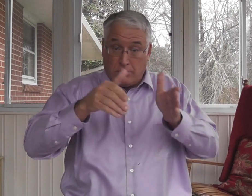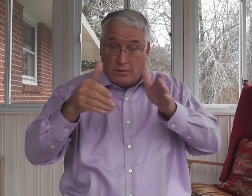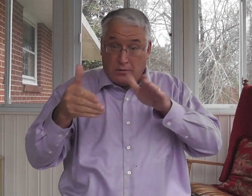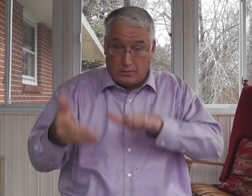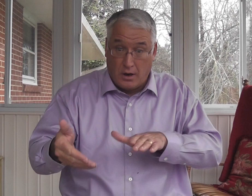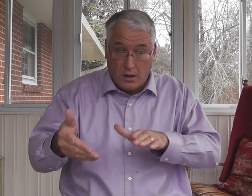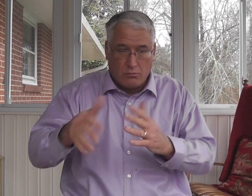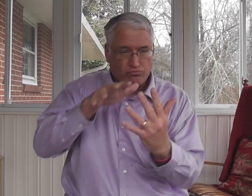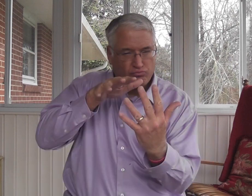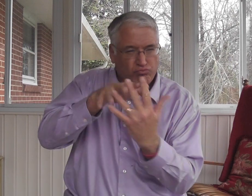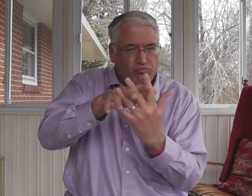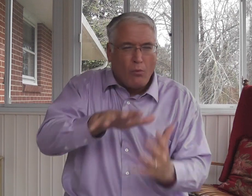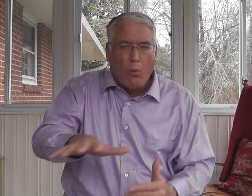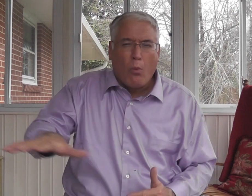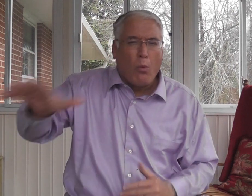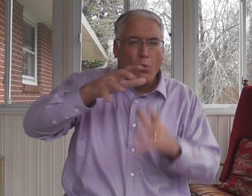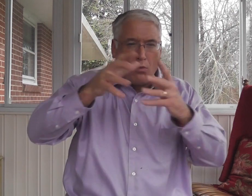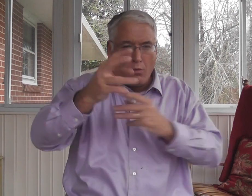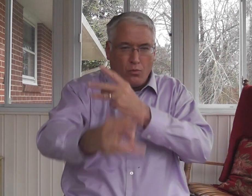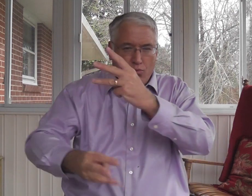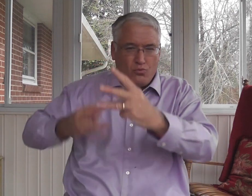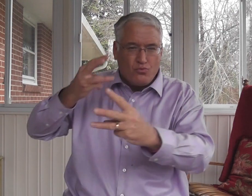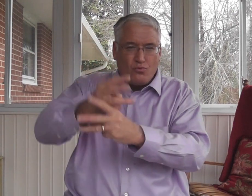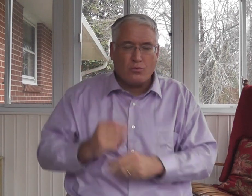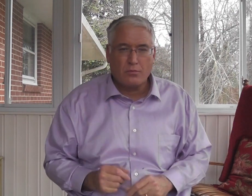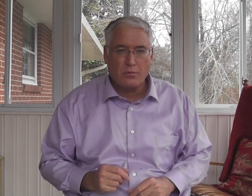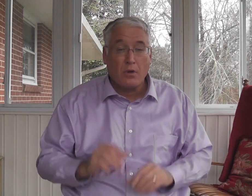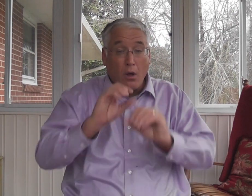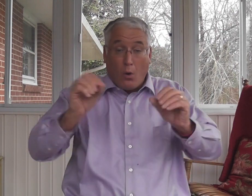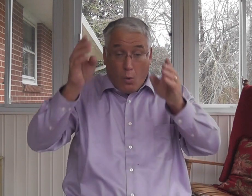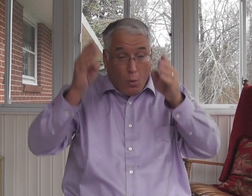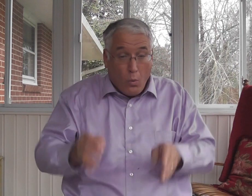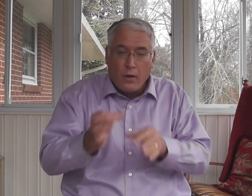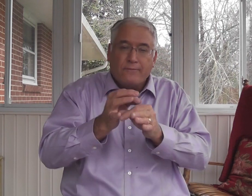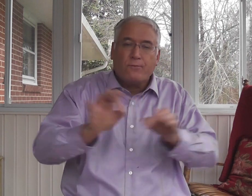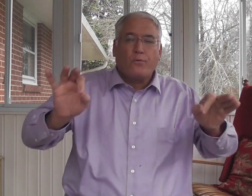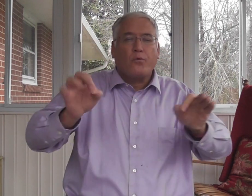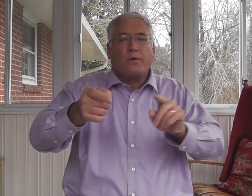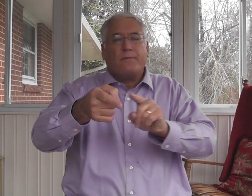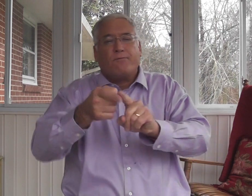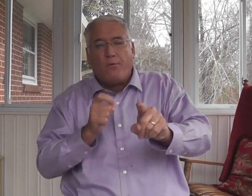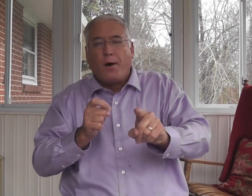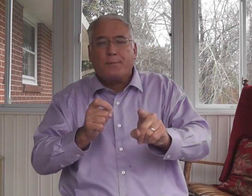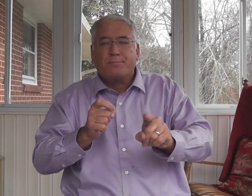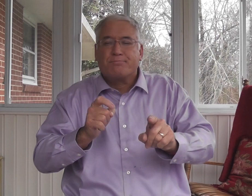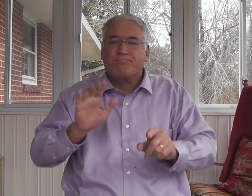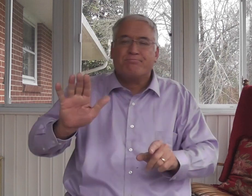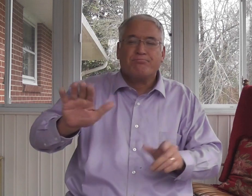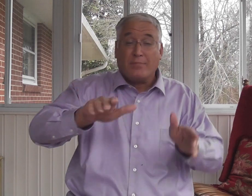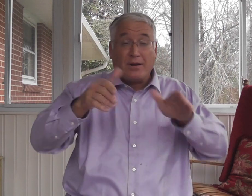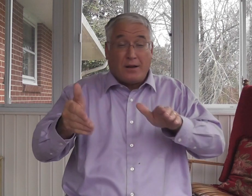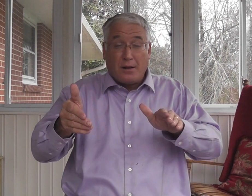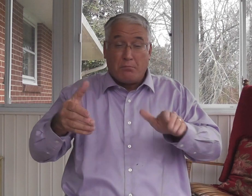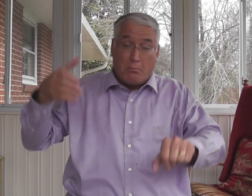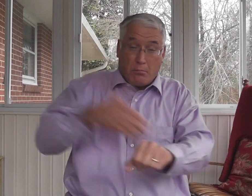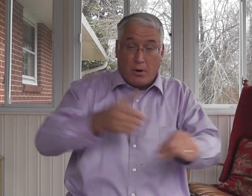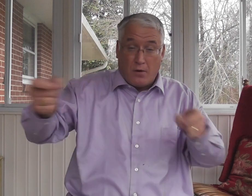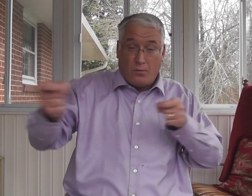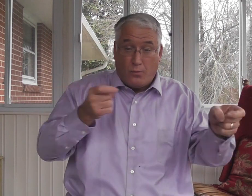and emphasize is that death has permeated everyone in the world. No one is free. No one is free from the